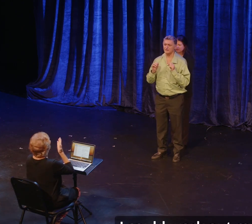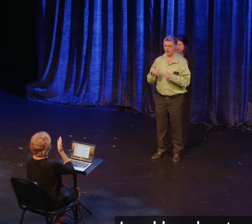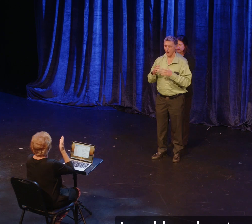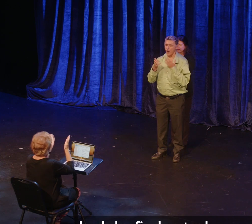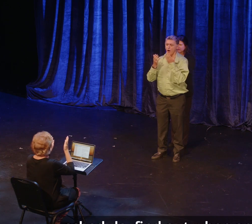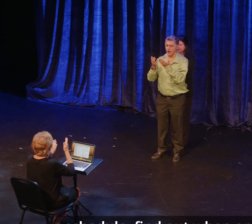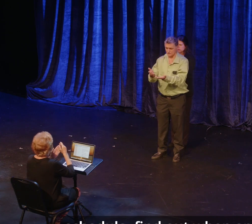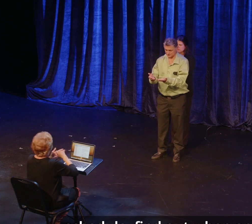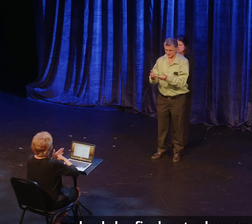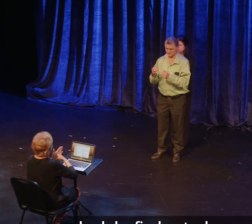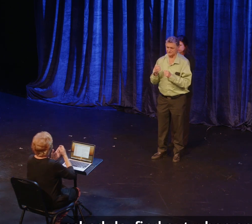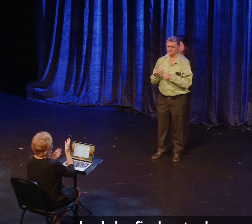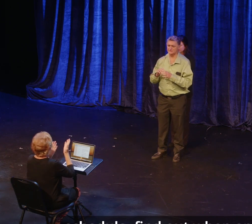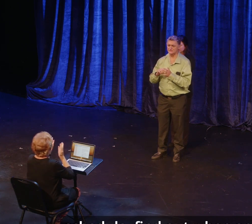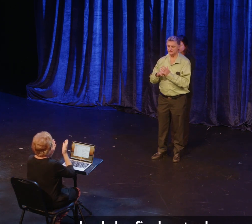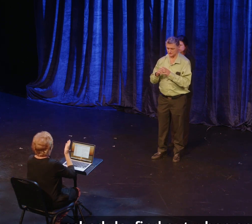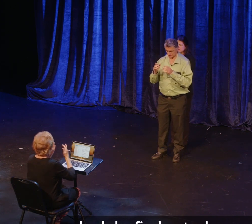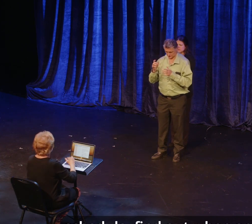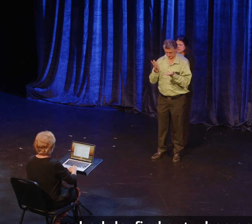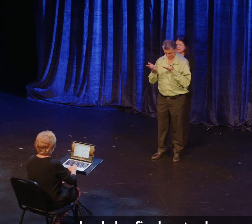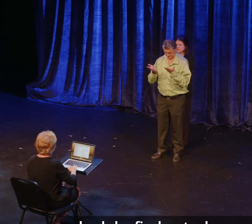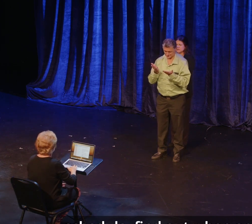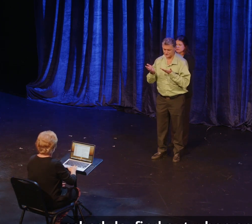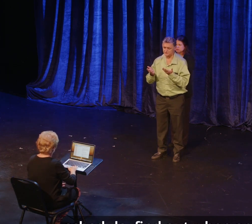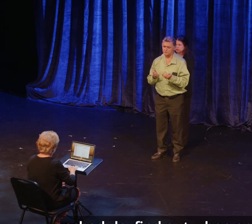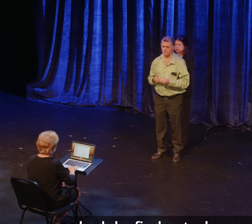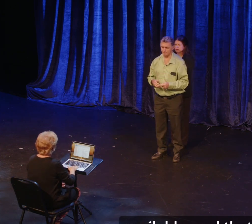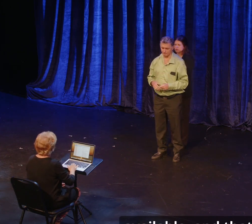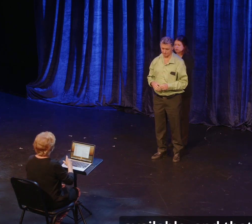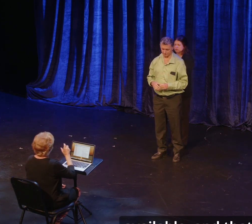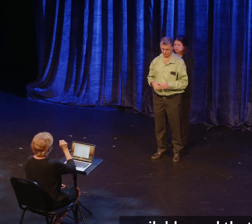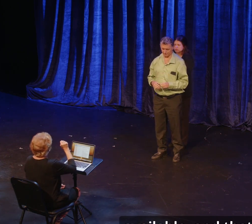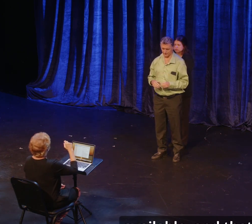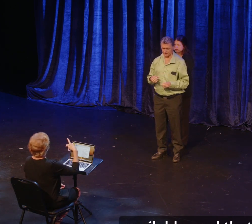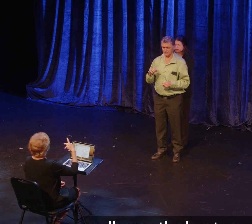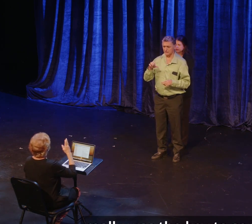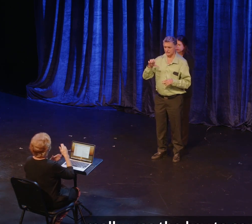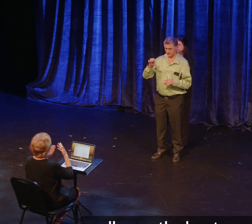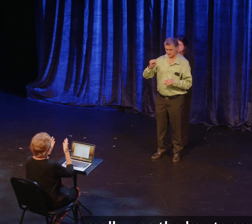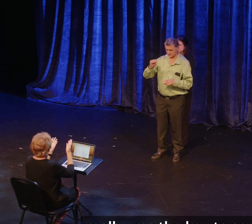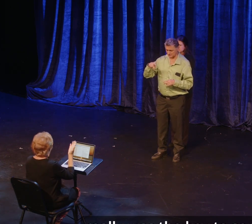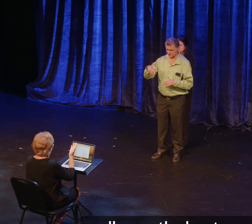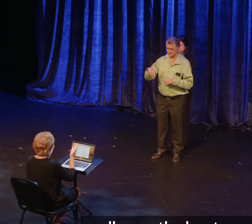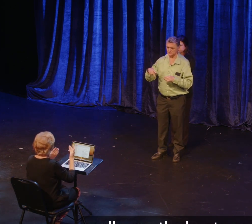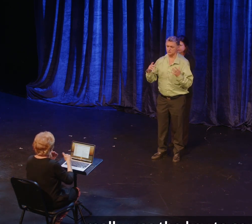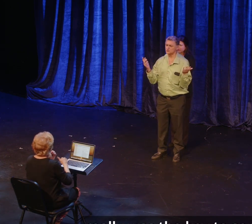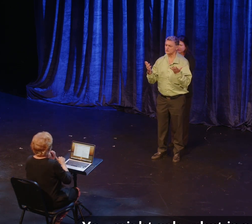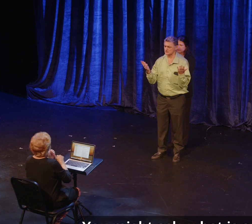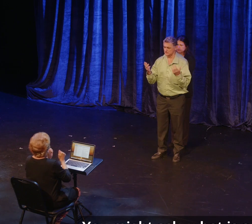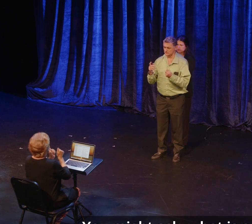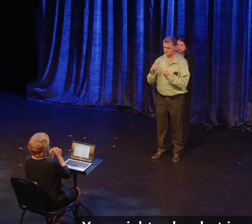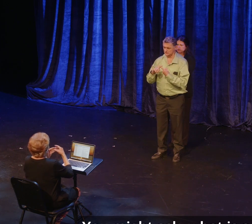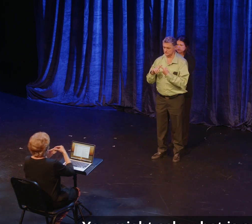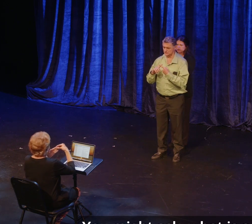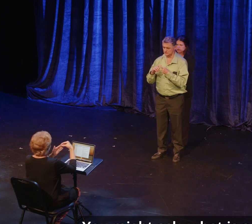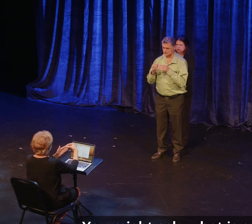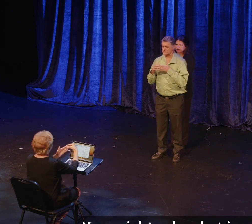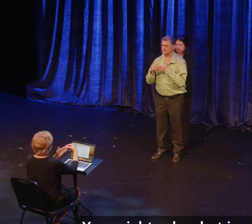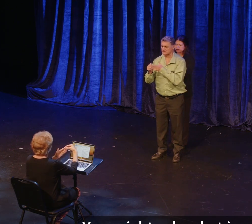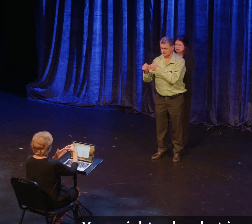my schedule, find out when an SSP was available, and that really was the key to services. You might ask,